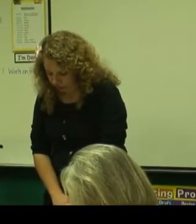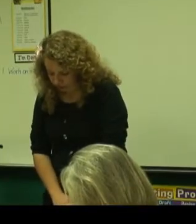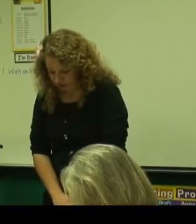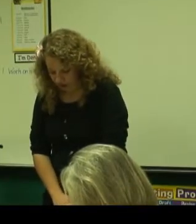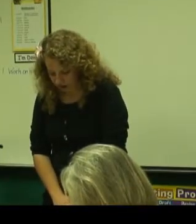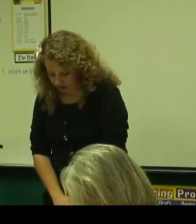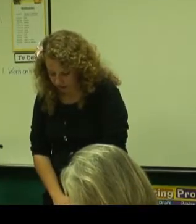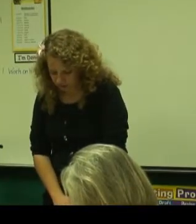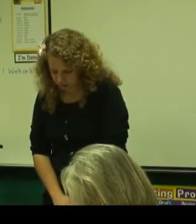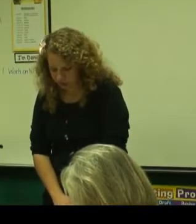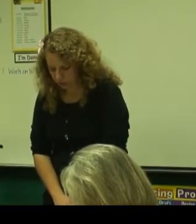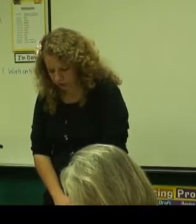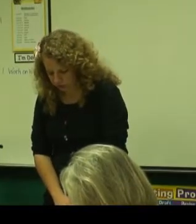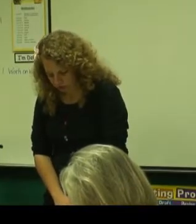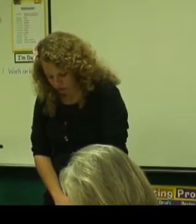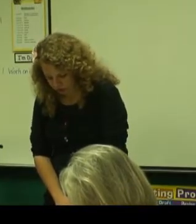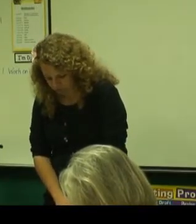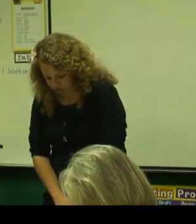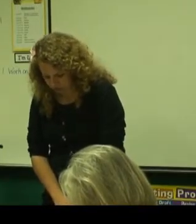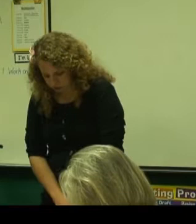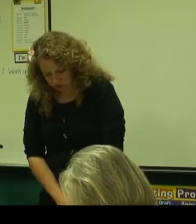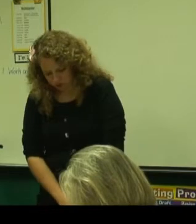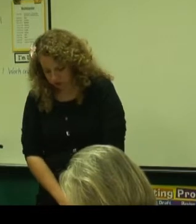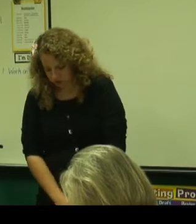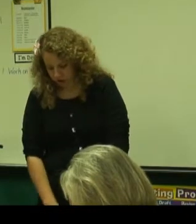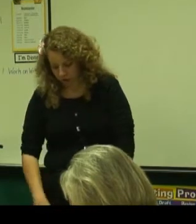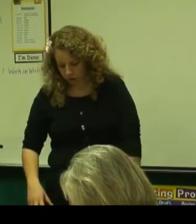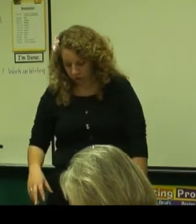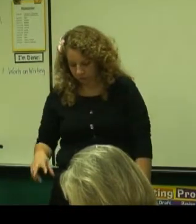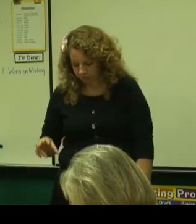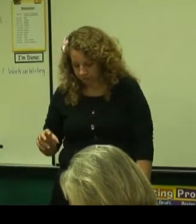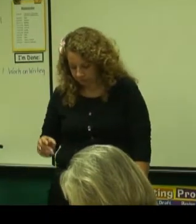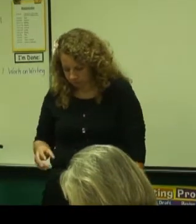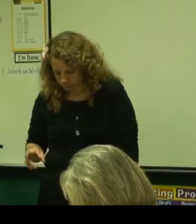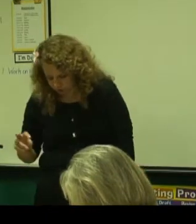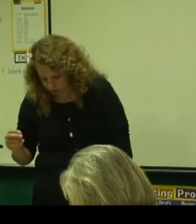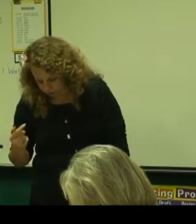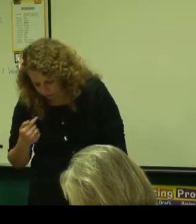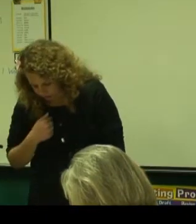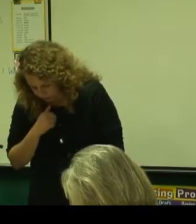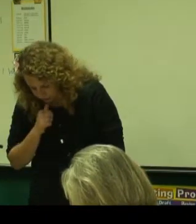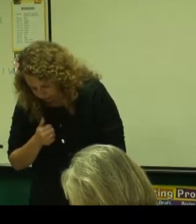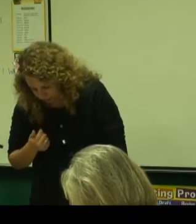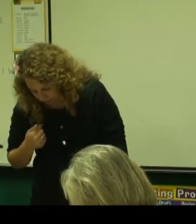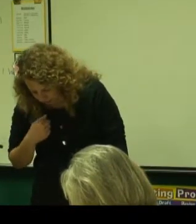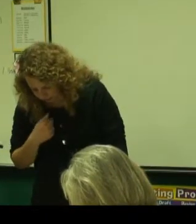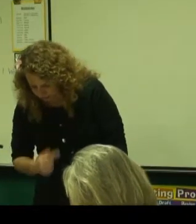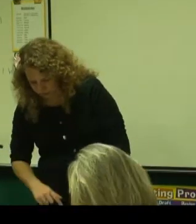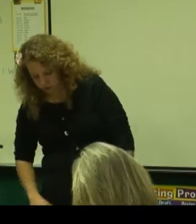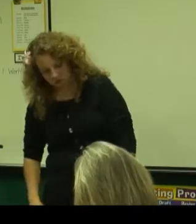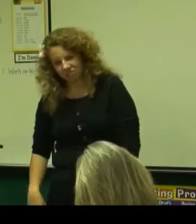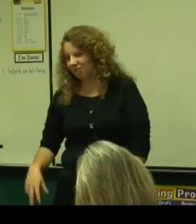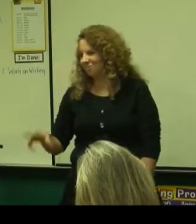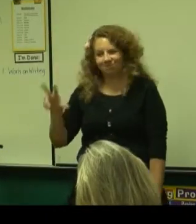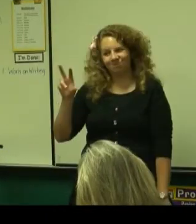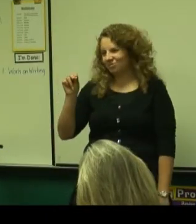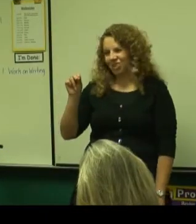I not I, or no I'm not. So you can go no, I'm not I. So